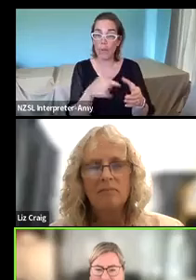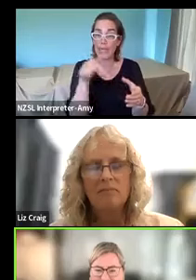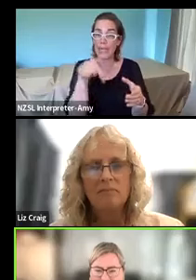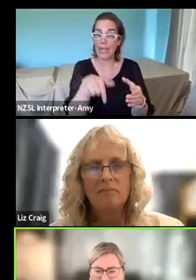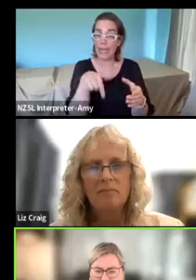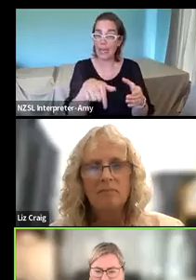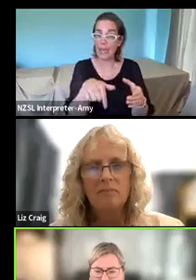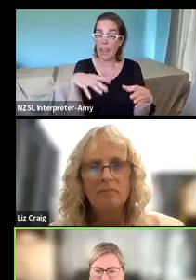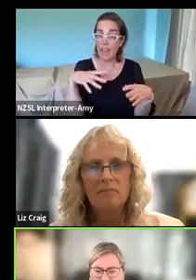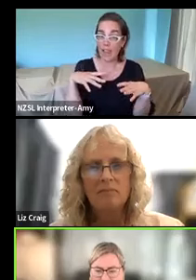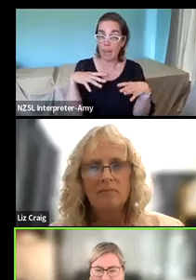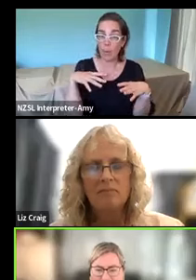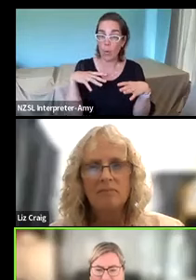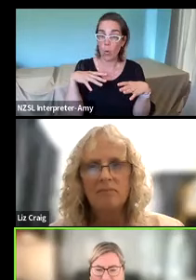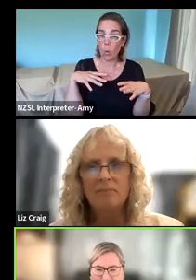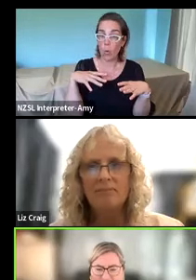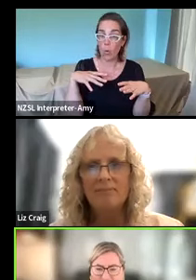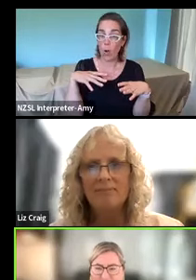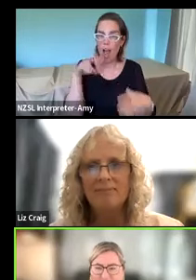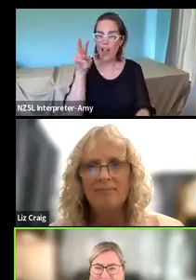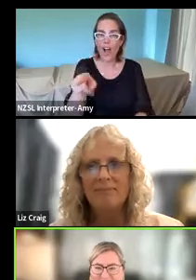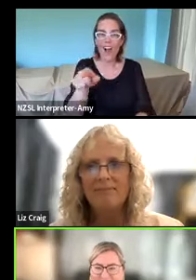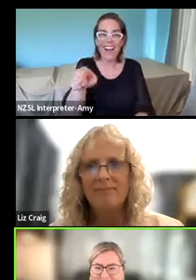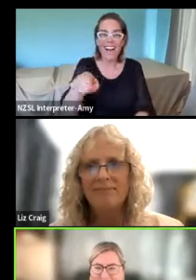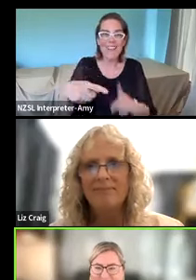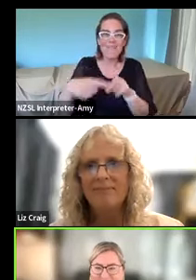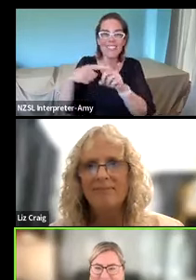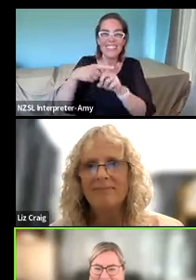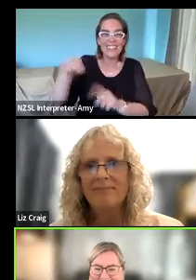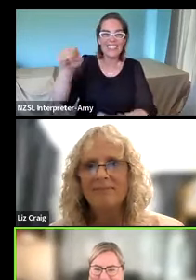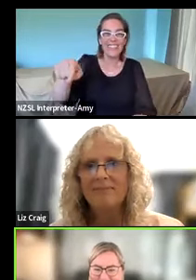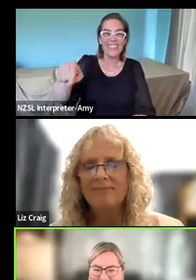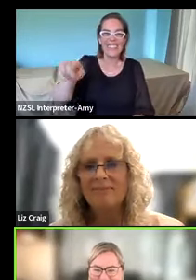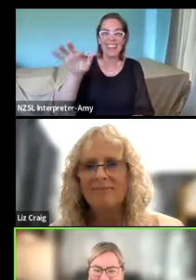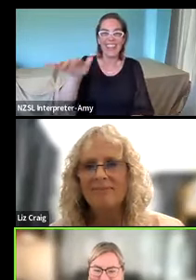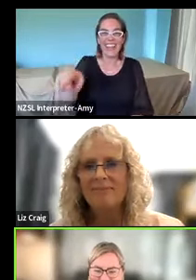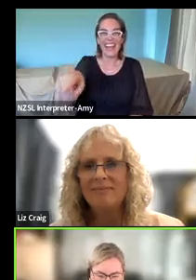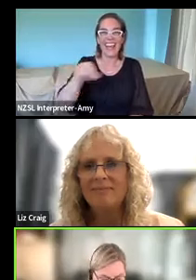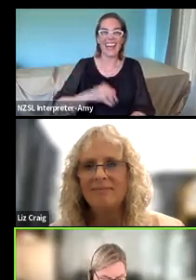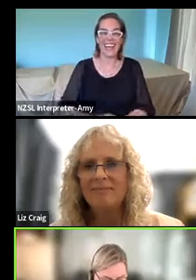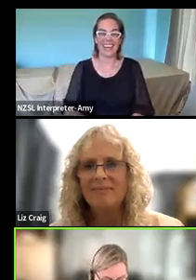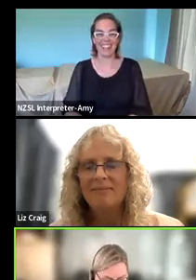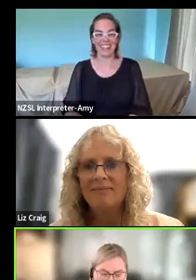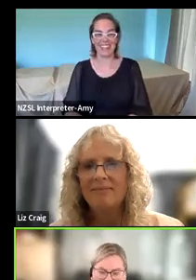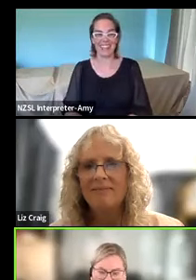trust available? Oh, look, that looks very positive.